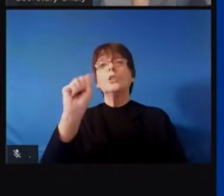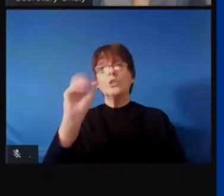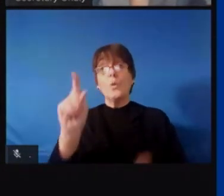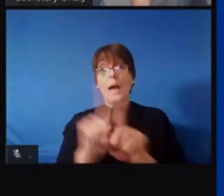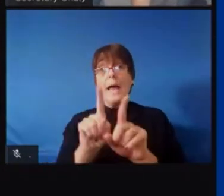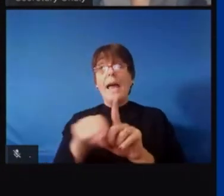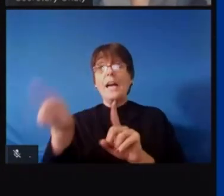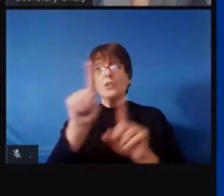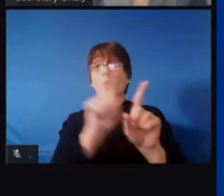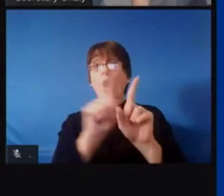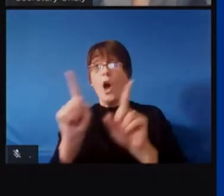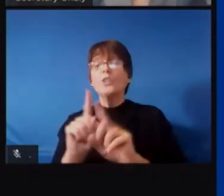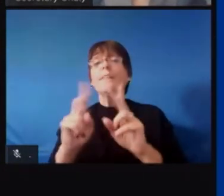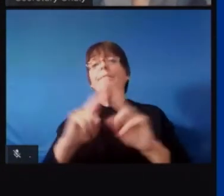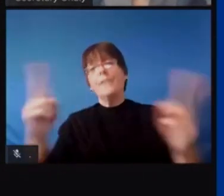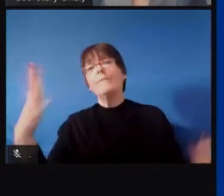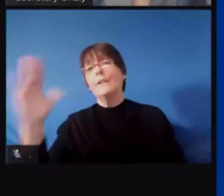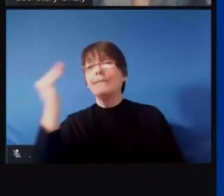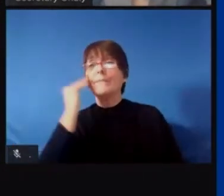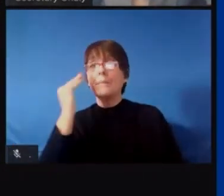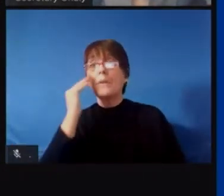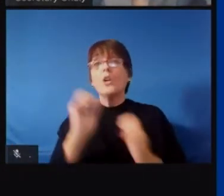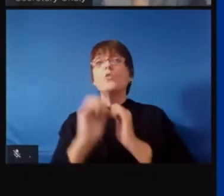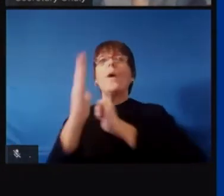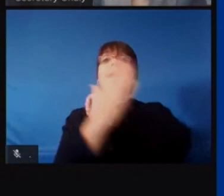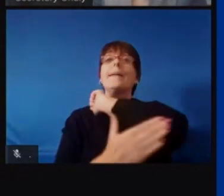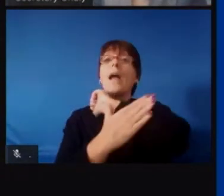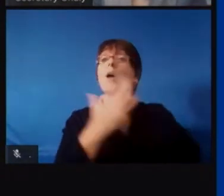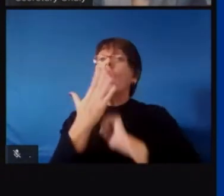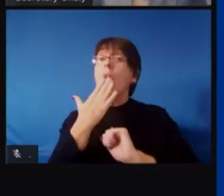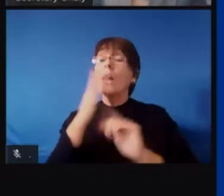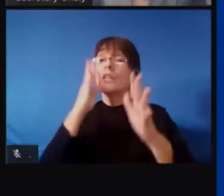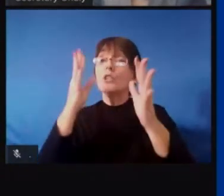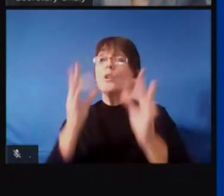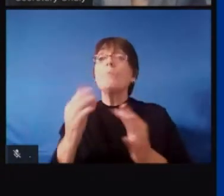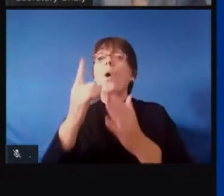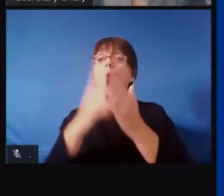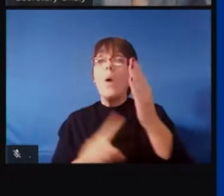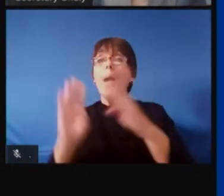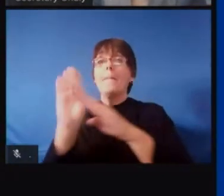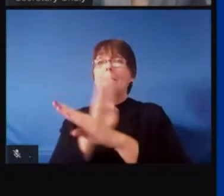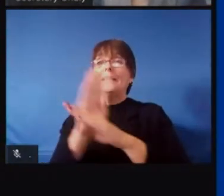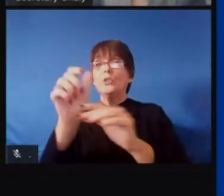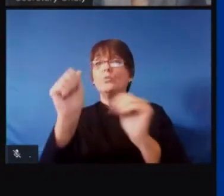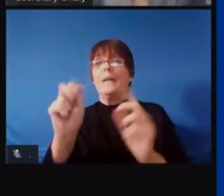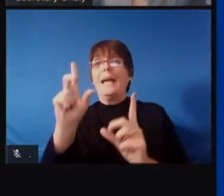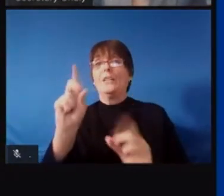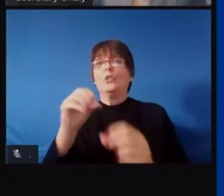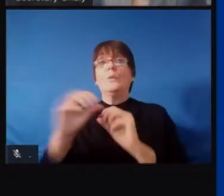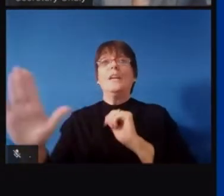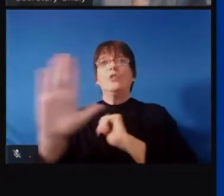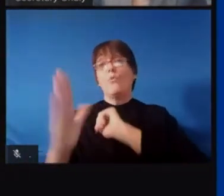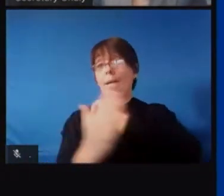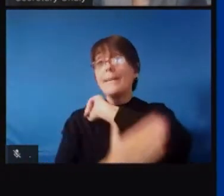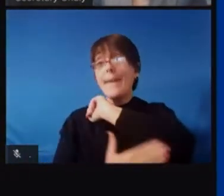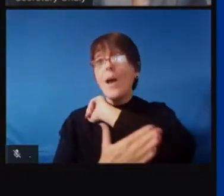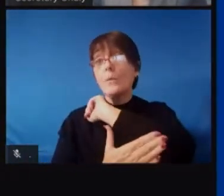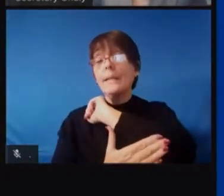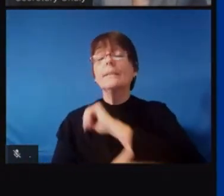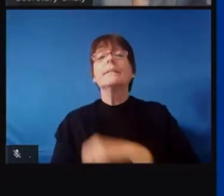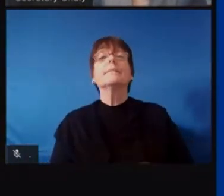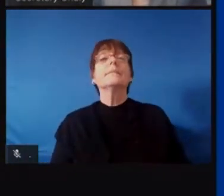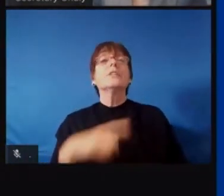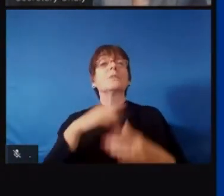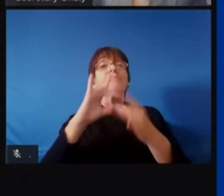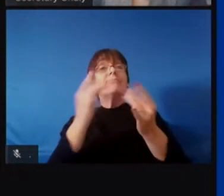you are also likely very familiar with, your county color determines what operations you can do in your county. So just to